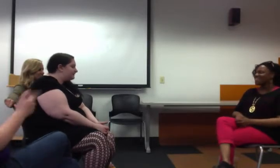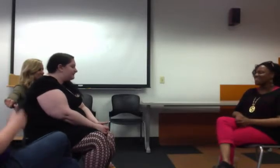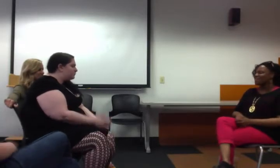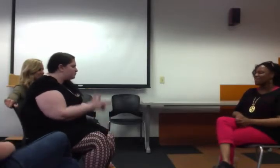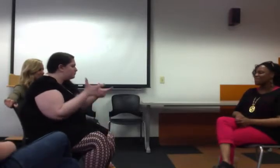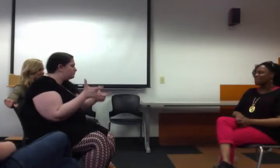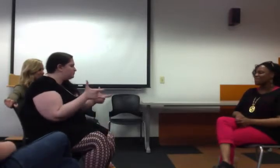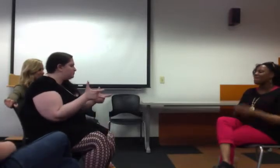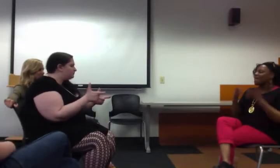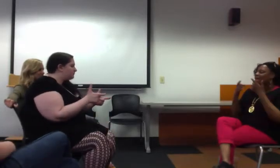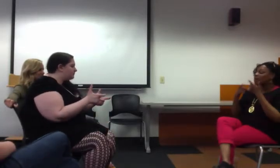I love it. It's so much fun.